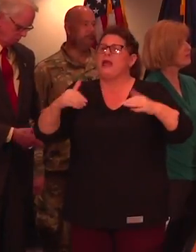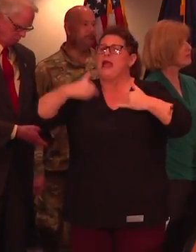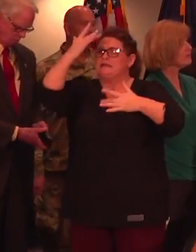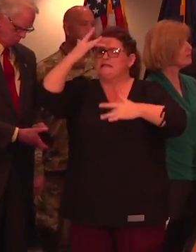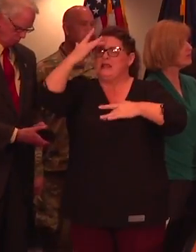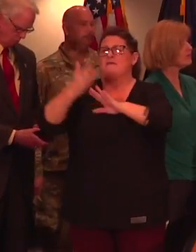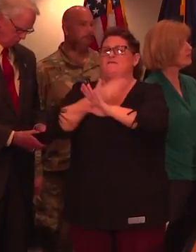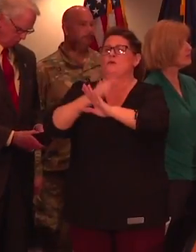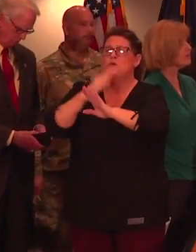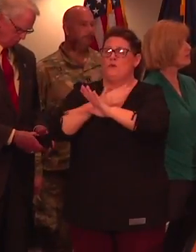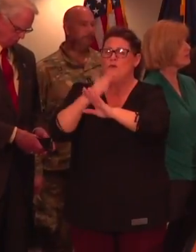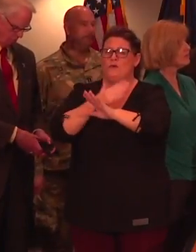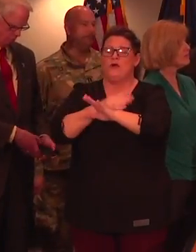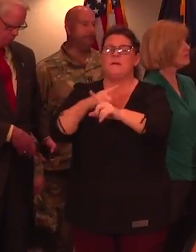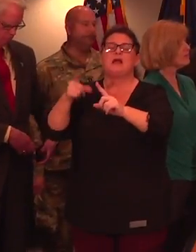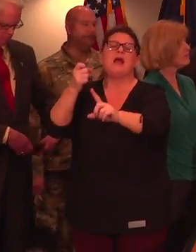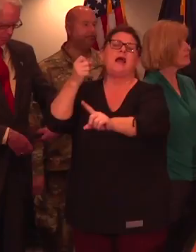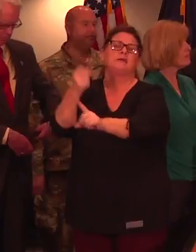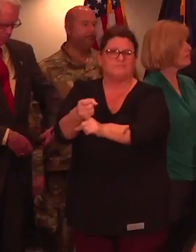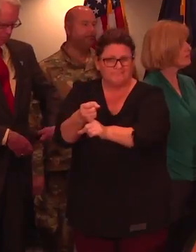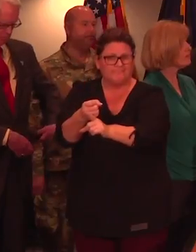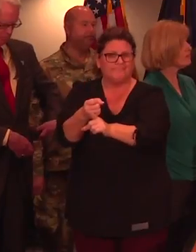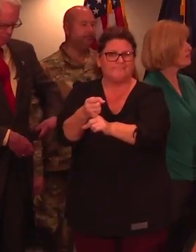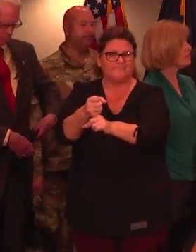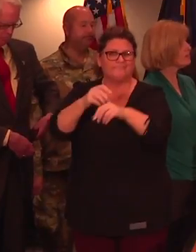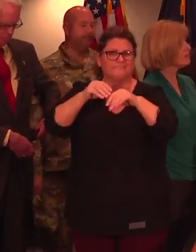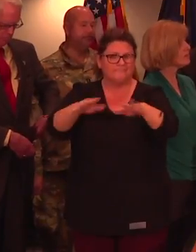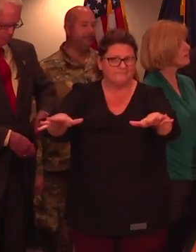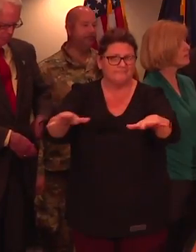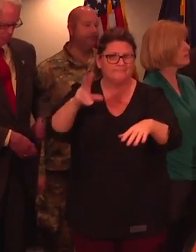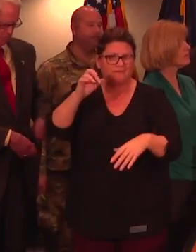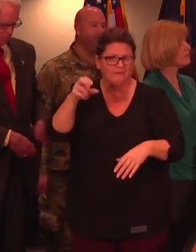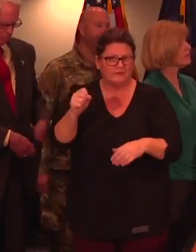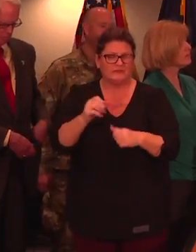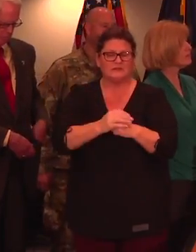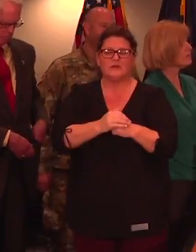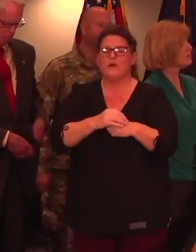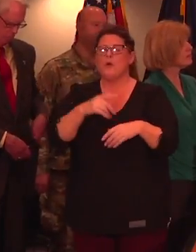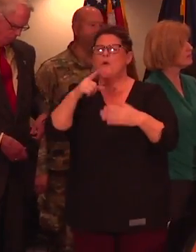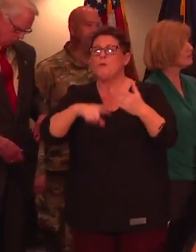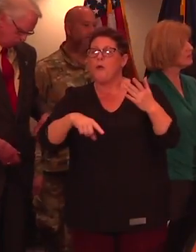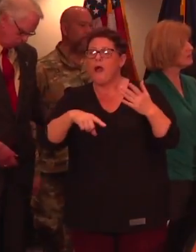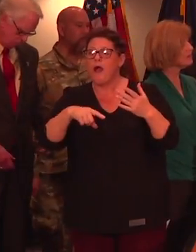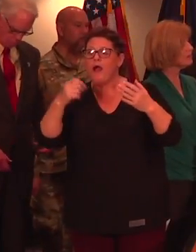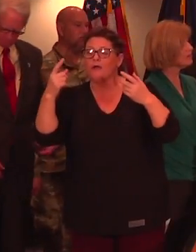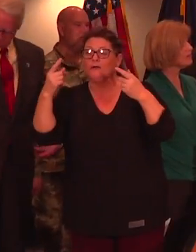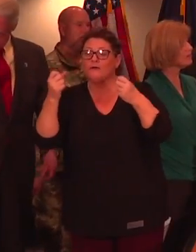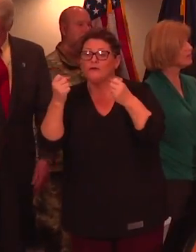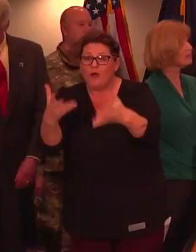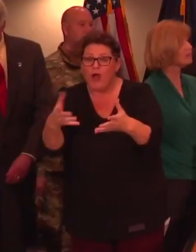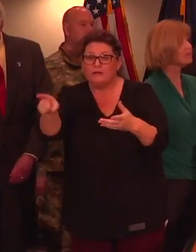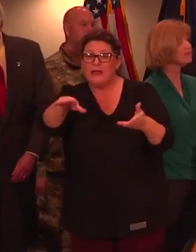testing positive for COVID-19. Because of these underlying medical conditions, we do not know the exact cause of death.